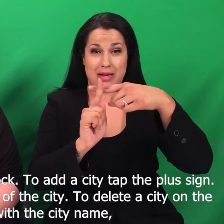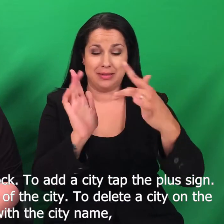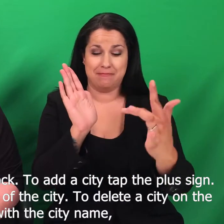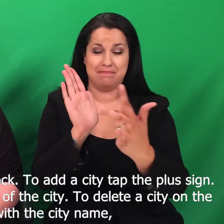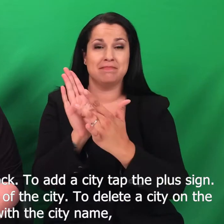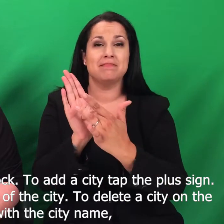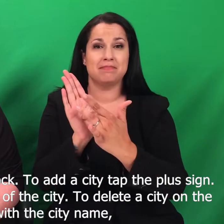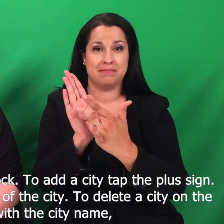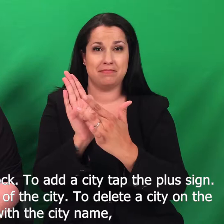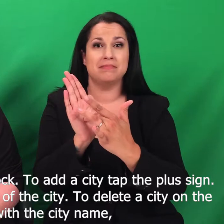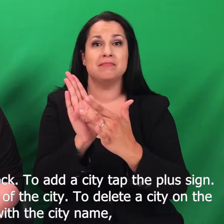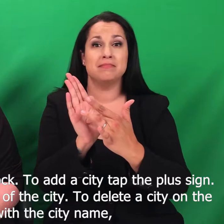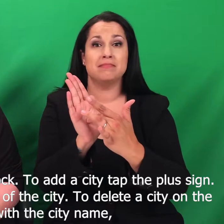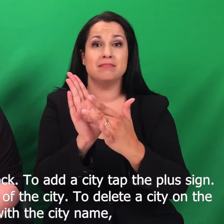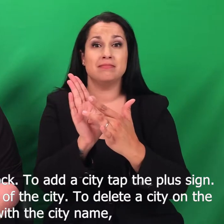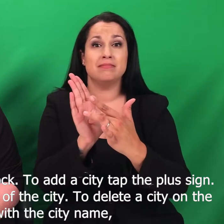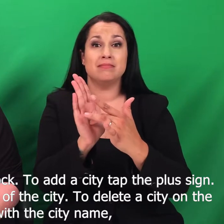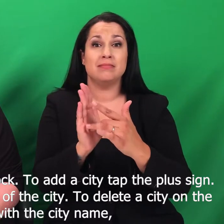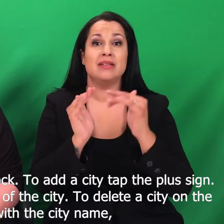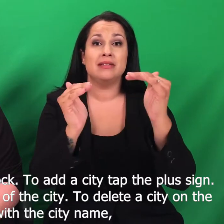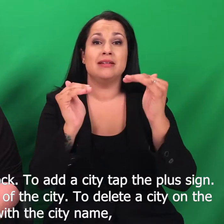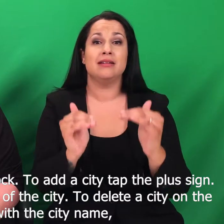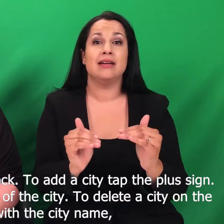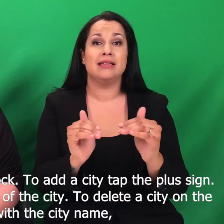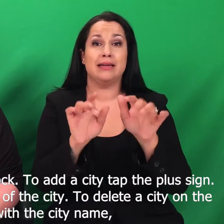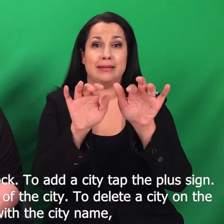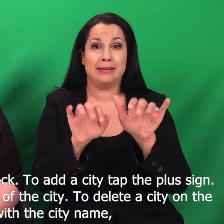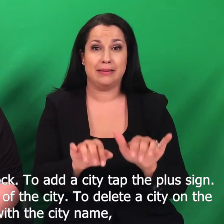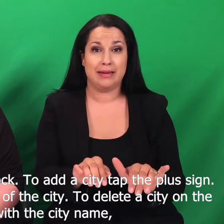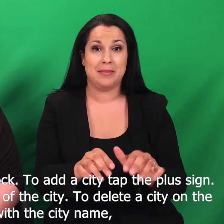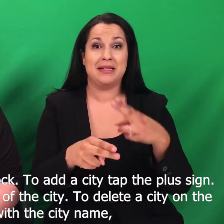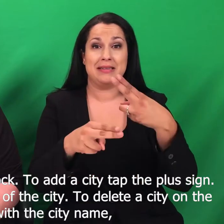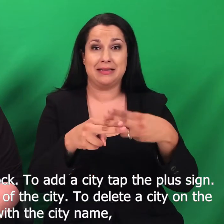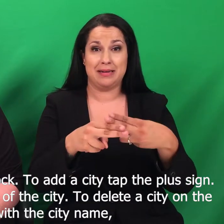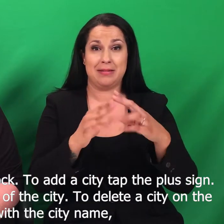Then enter the name of the city.